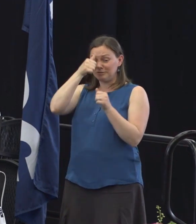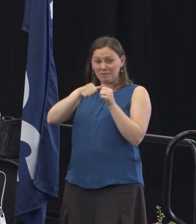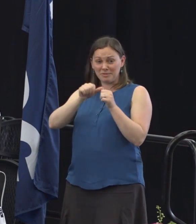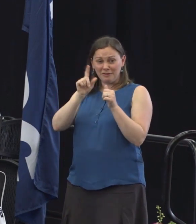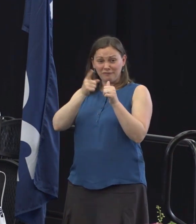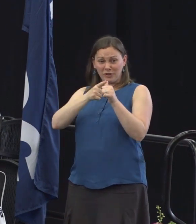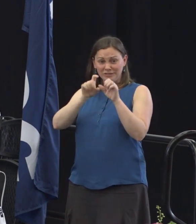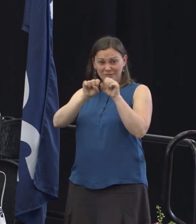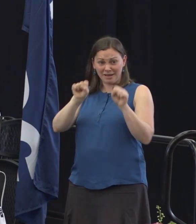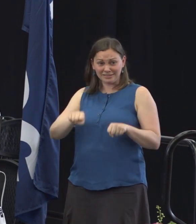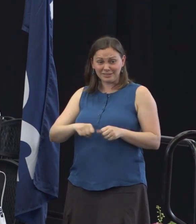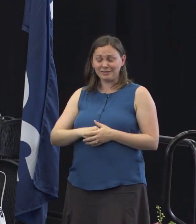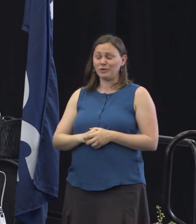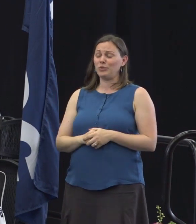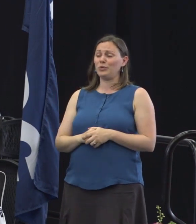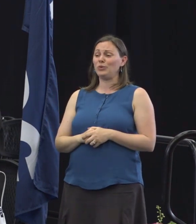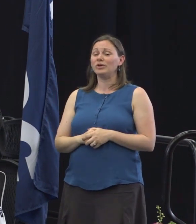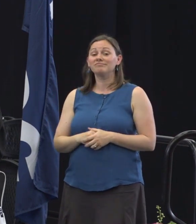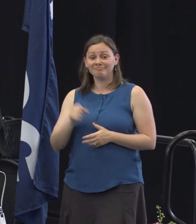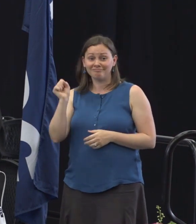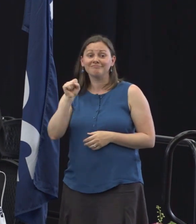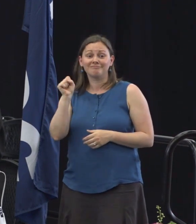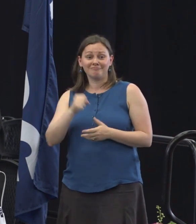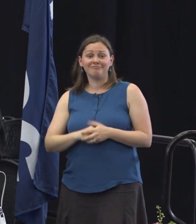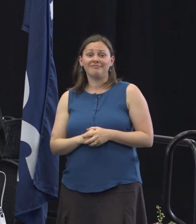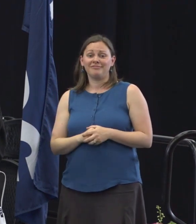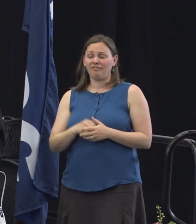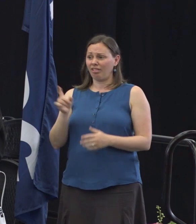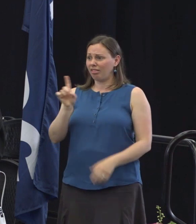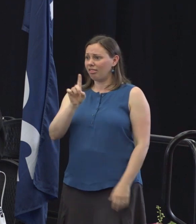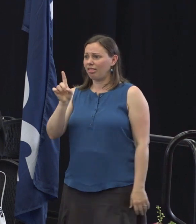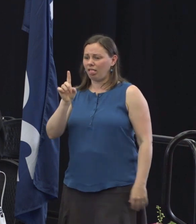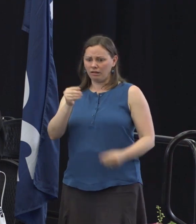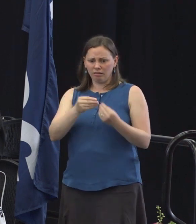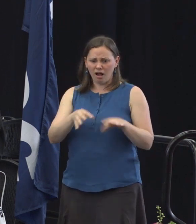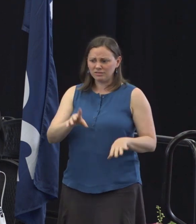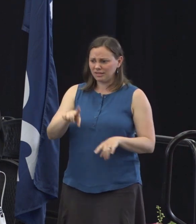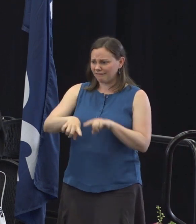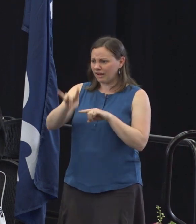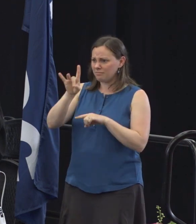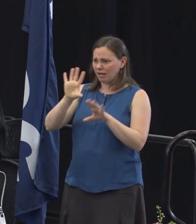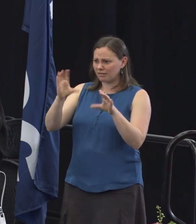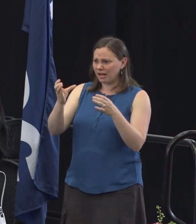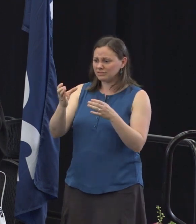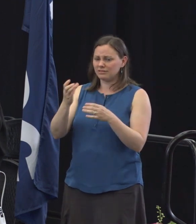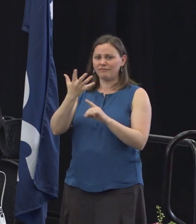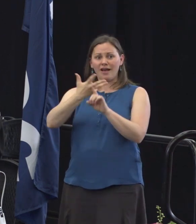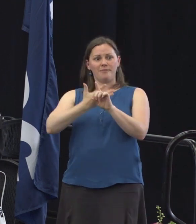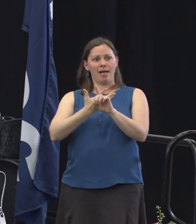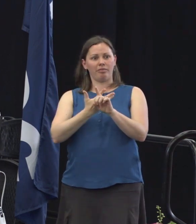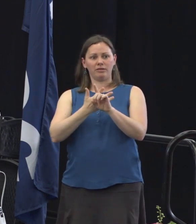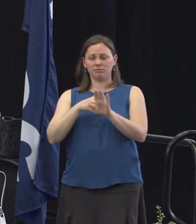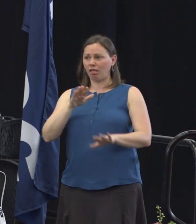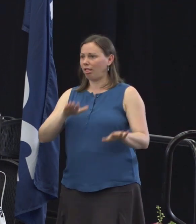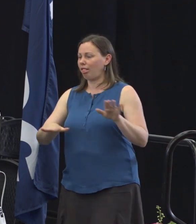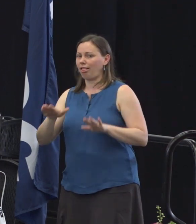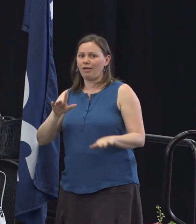semester? Let me see. Getting lost on the way to every class for the first 5 months of being at